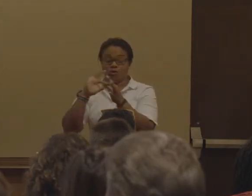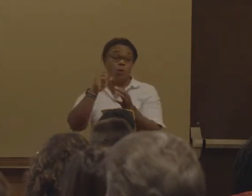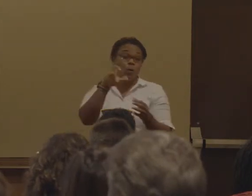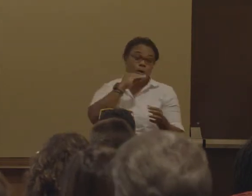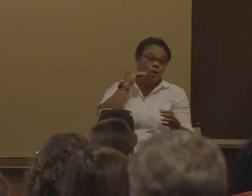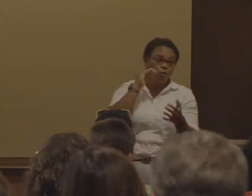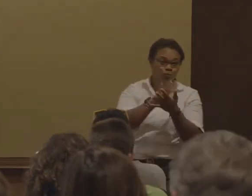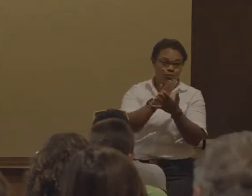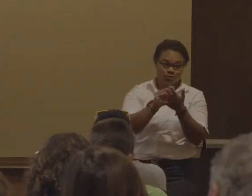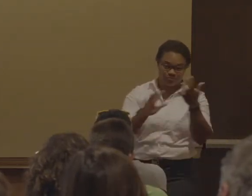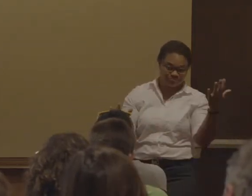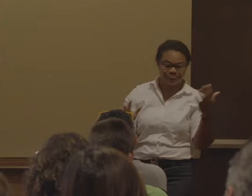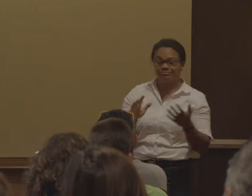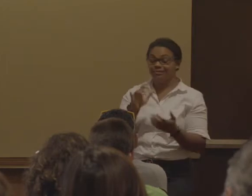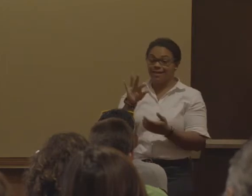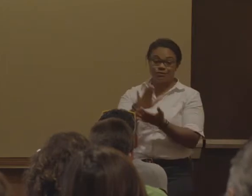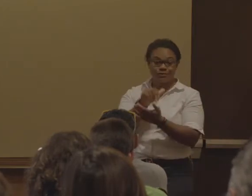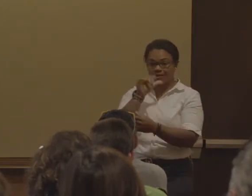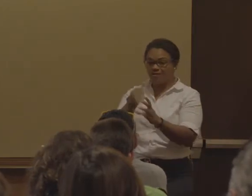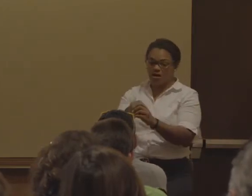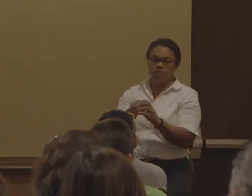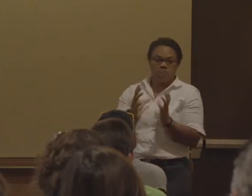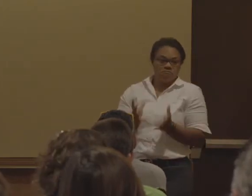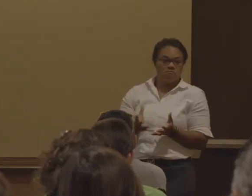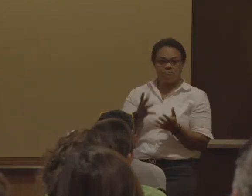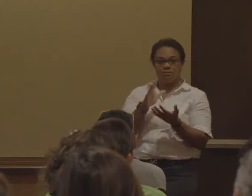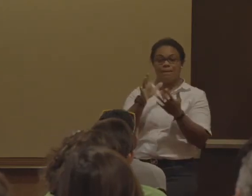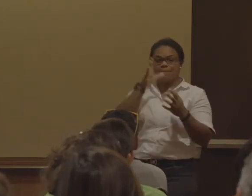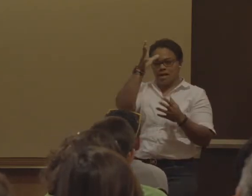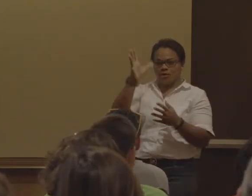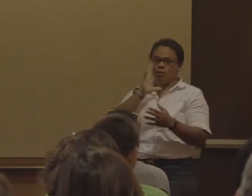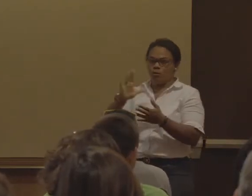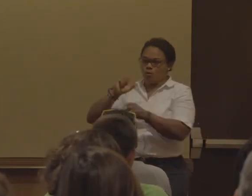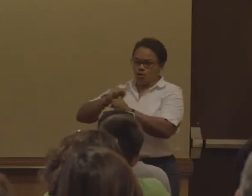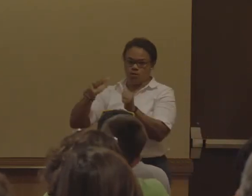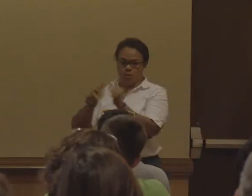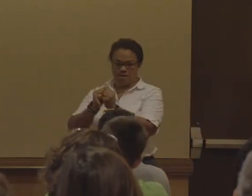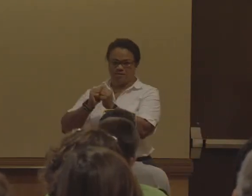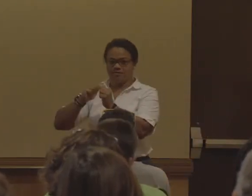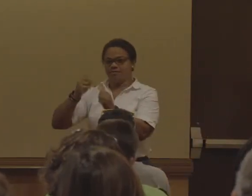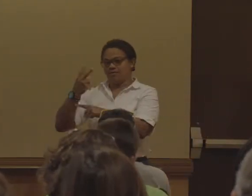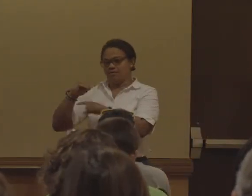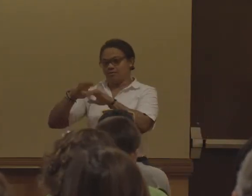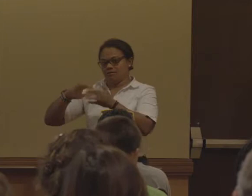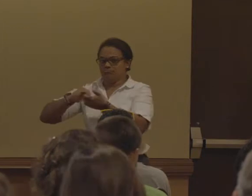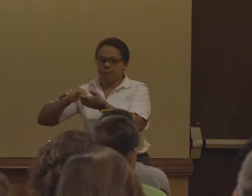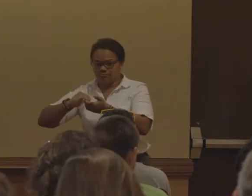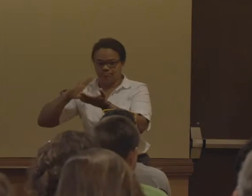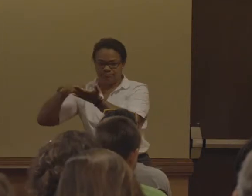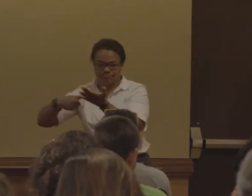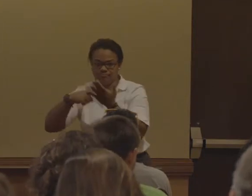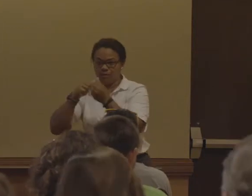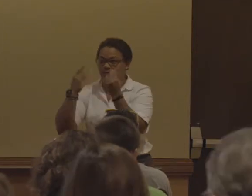students. Even if the school's not involved, the parent would be engaged with the VR counselor who would connect them with the providers.